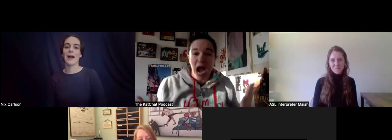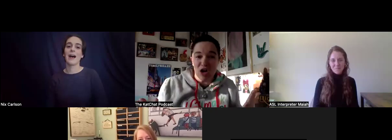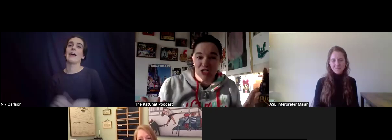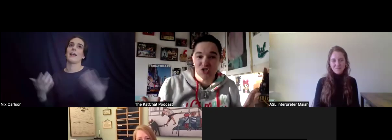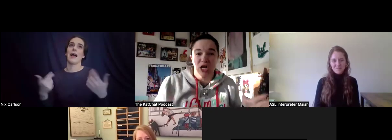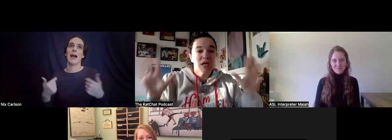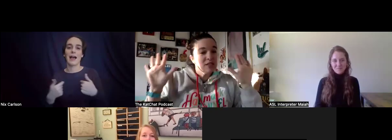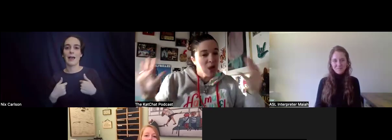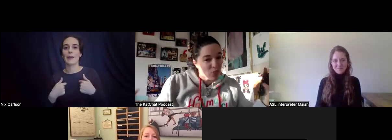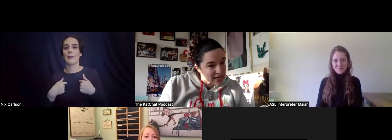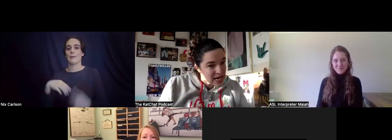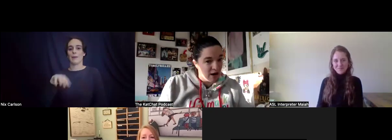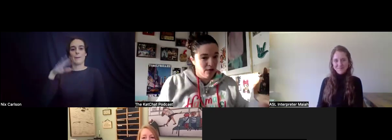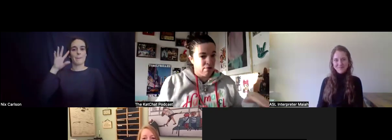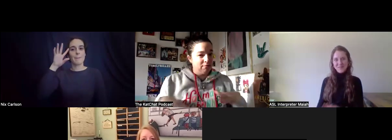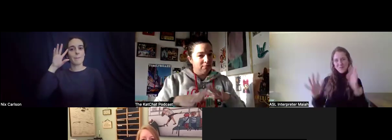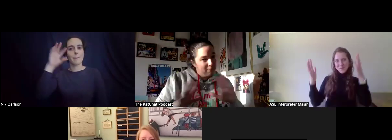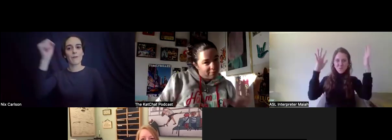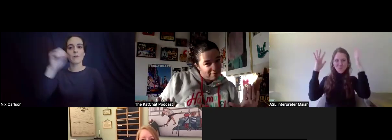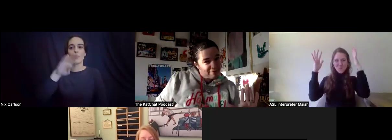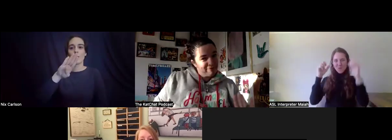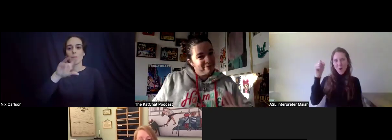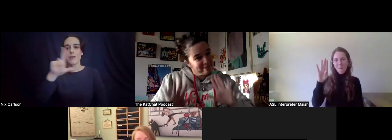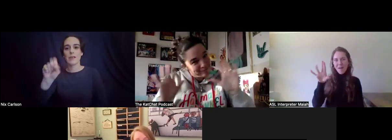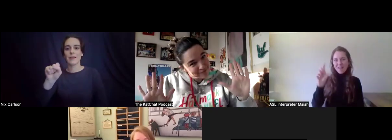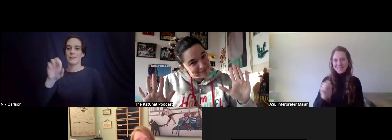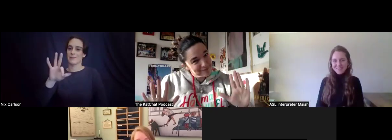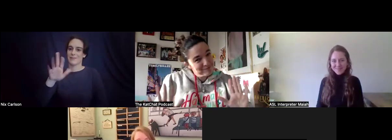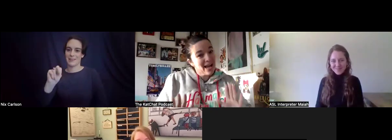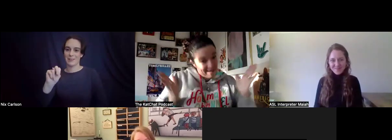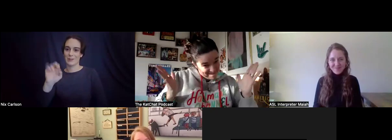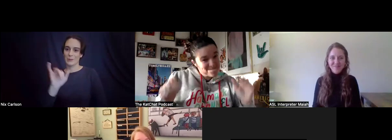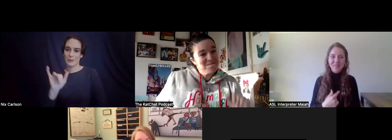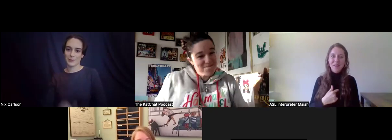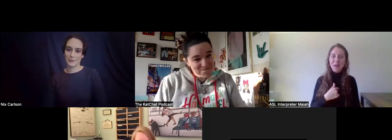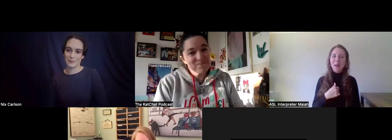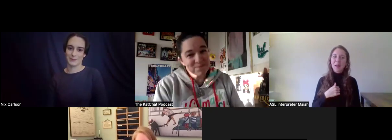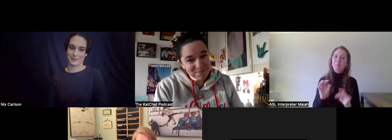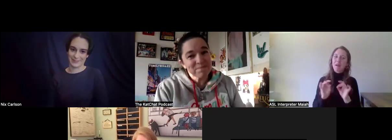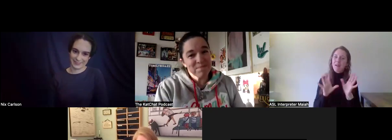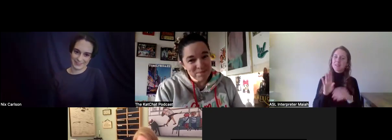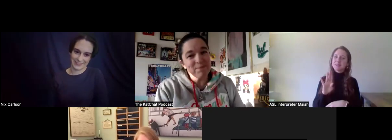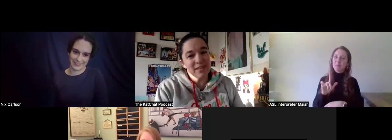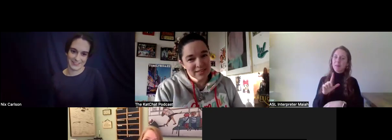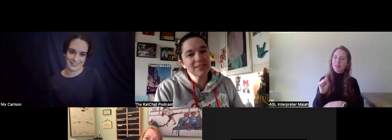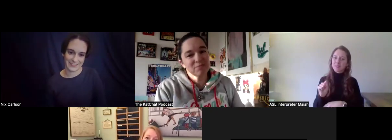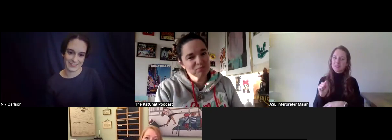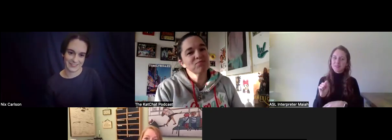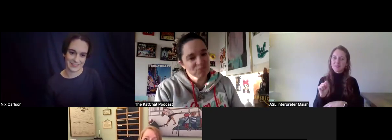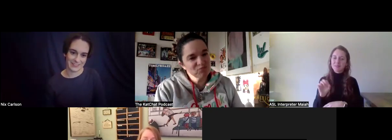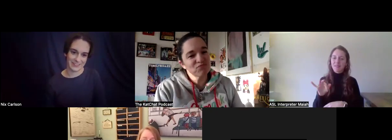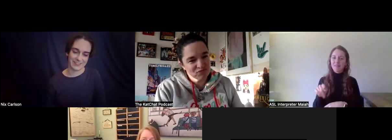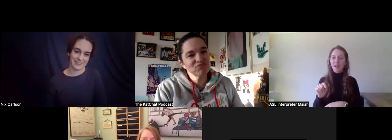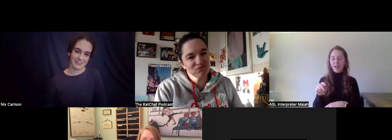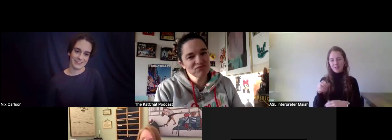by marriage. So Go that Bills. I'm obviously a Bills fan because I grew up in Toronto. And then I've